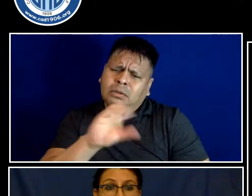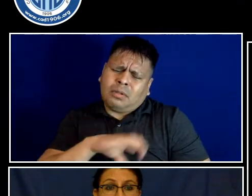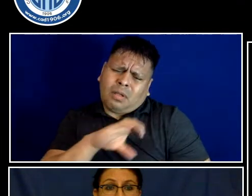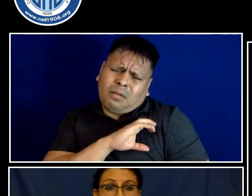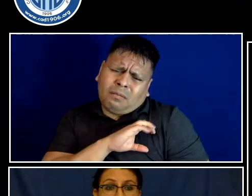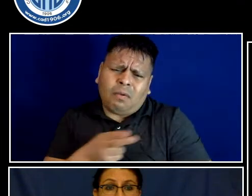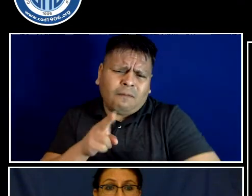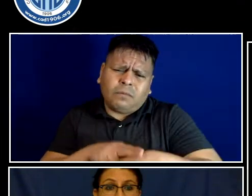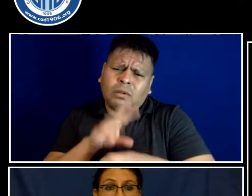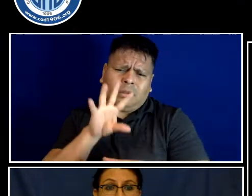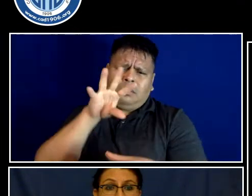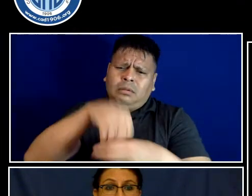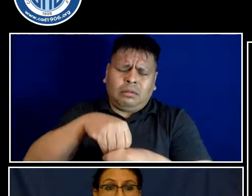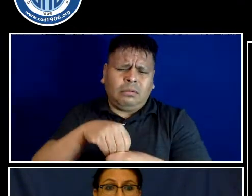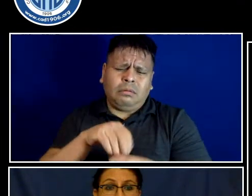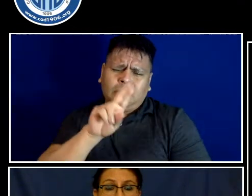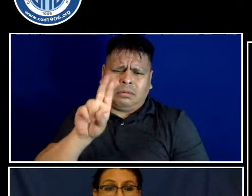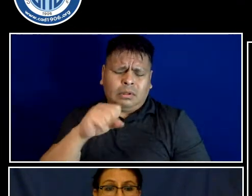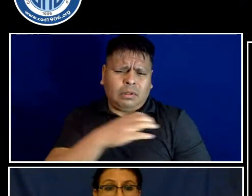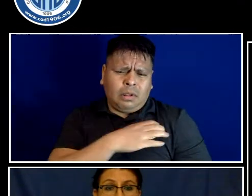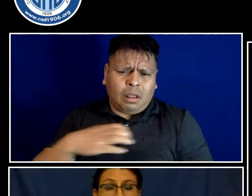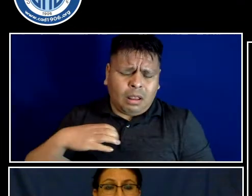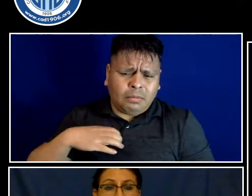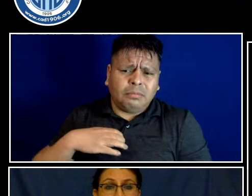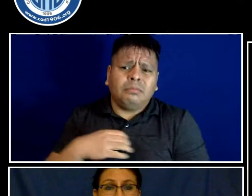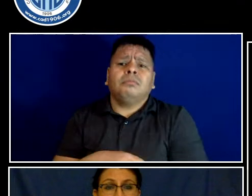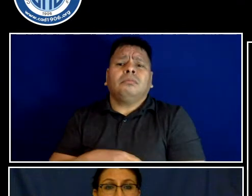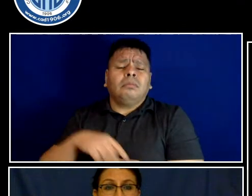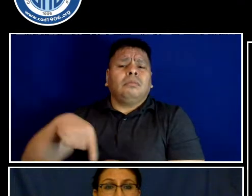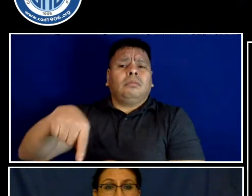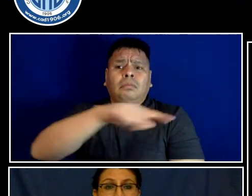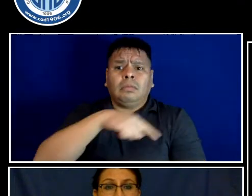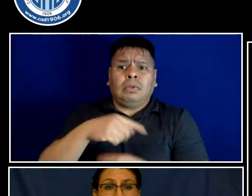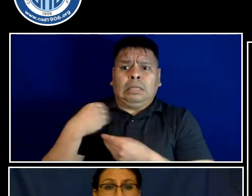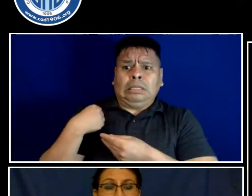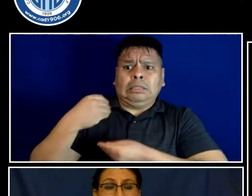do with a certain demographic.